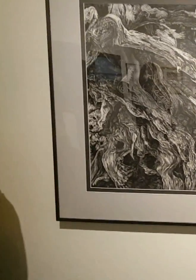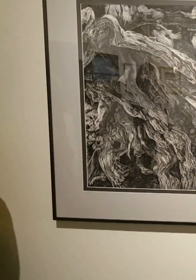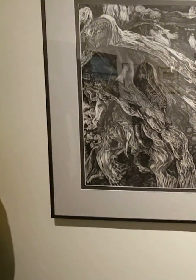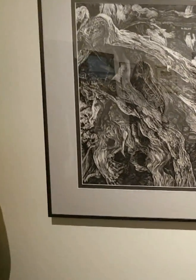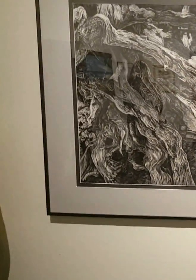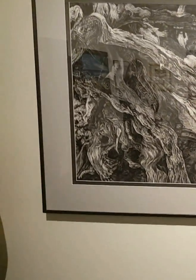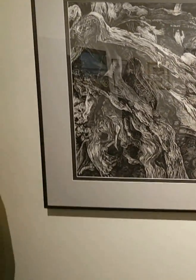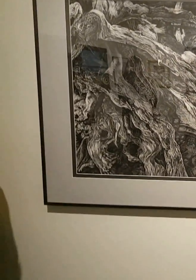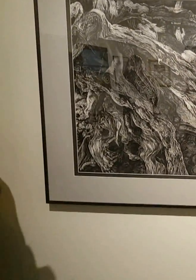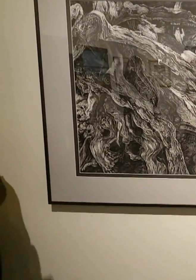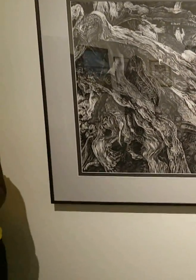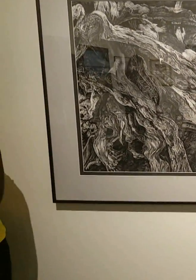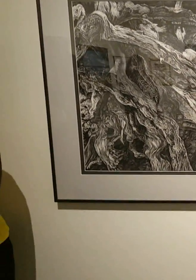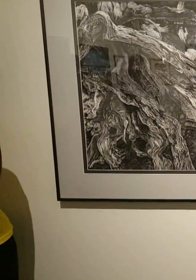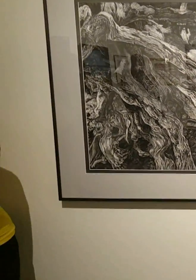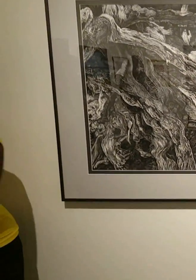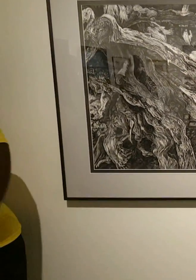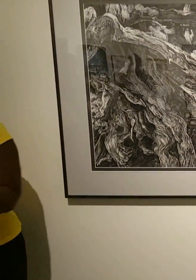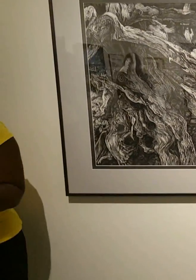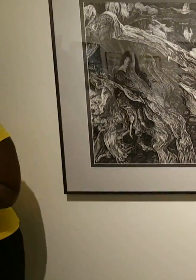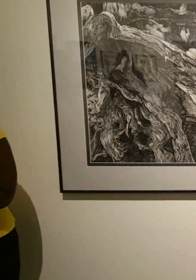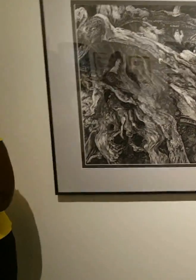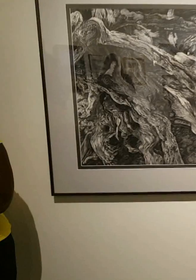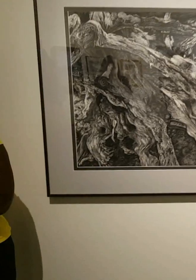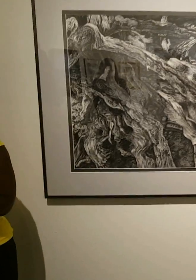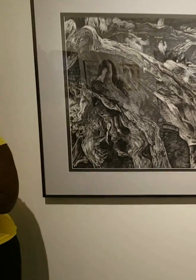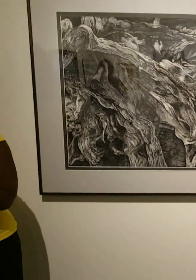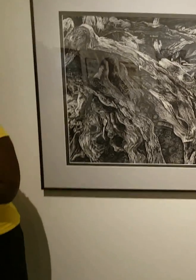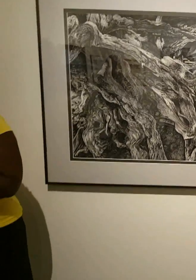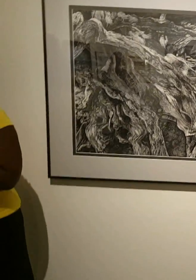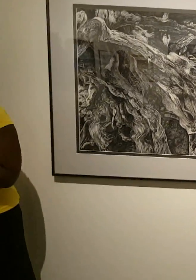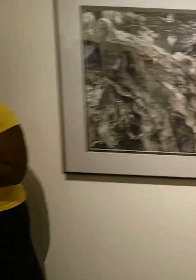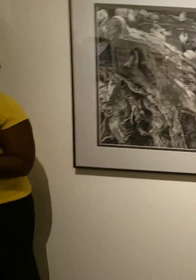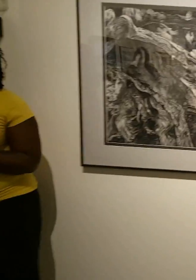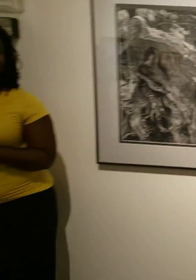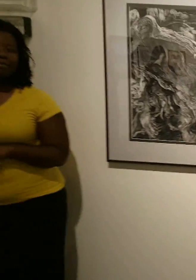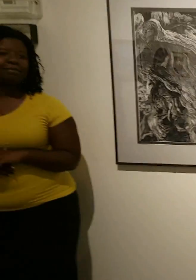Lady Liberty here, That's incredible. opioids,